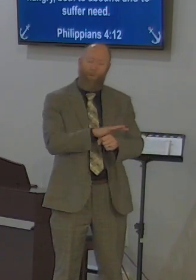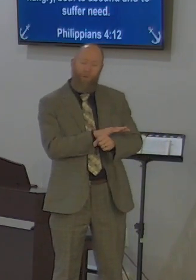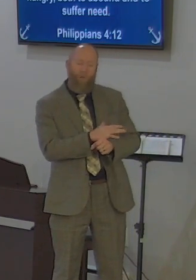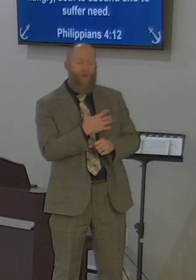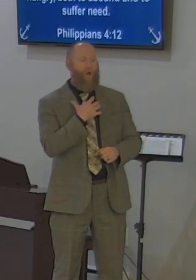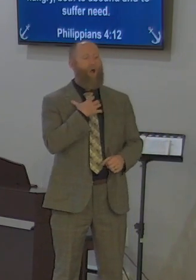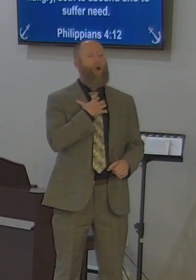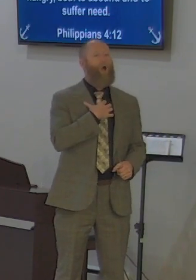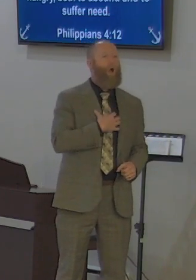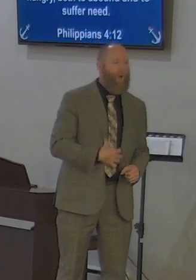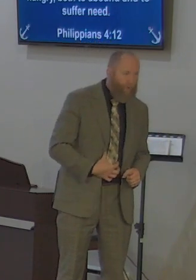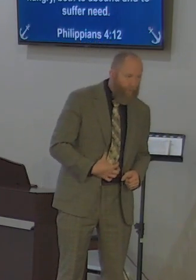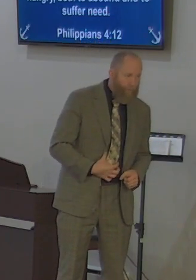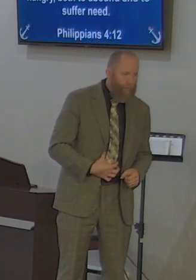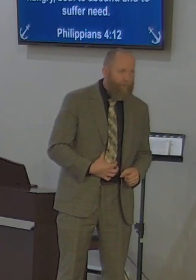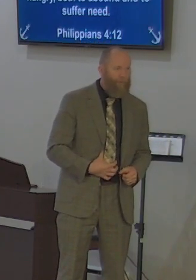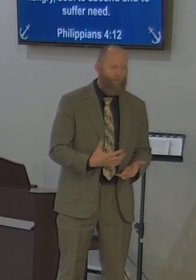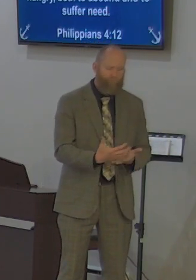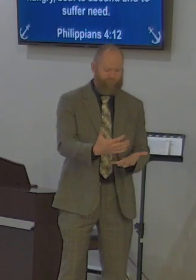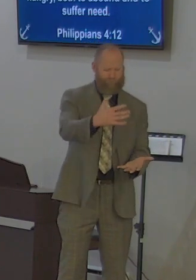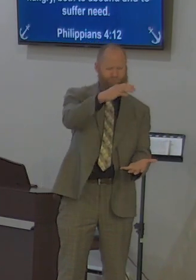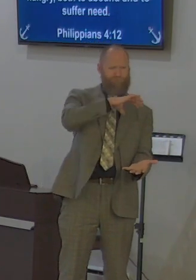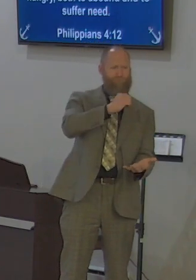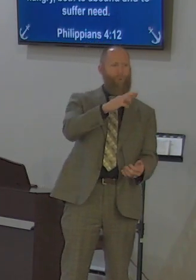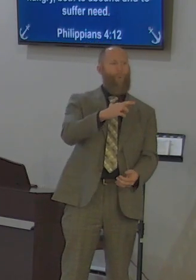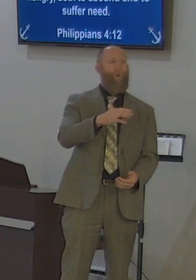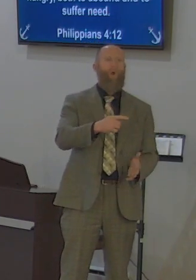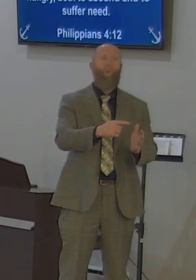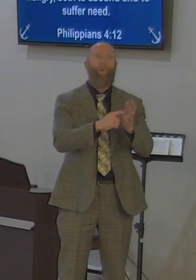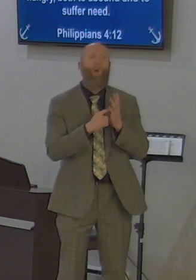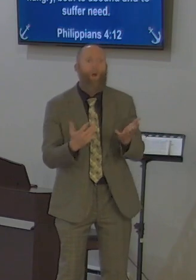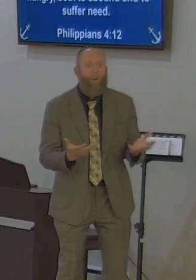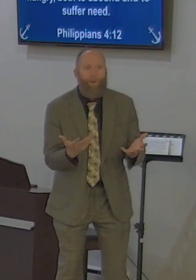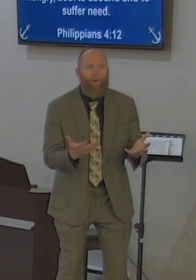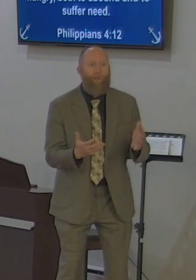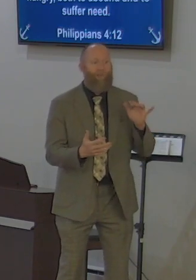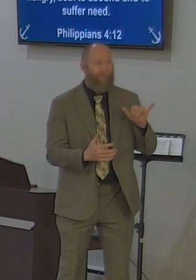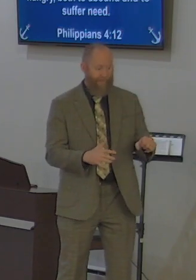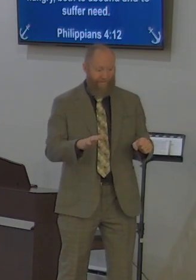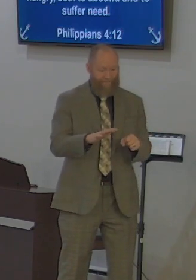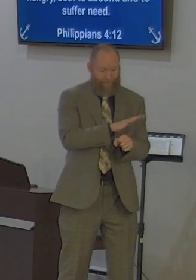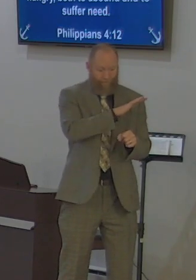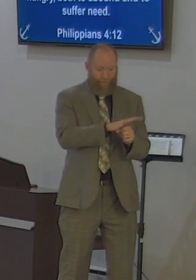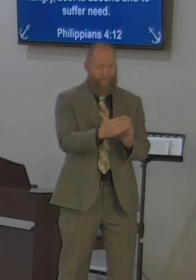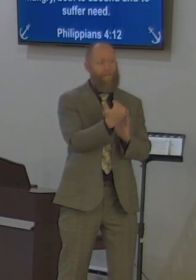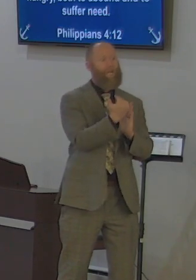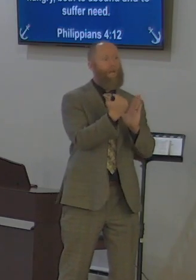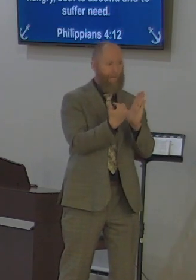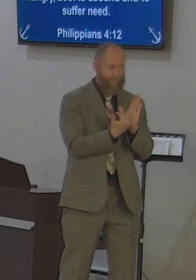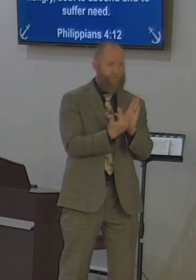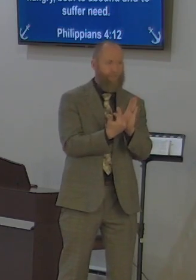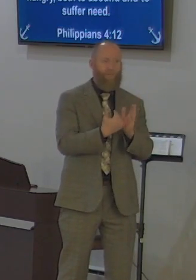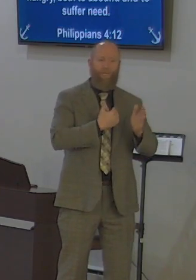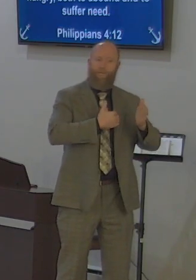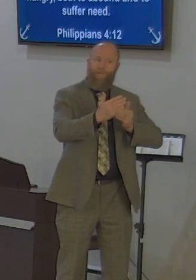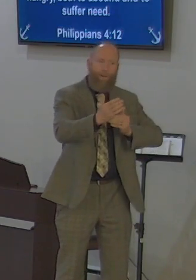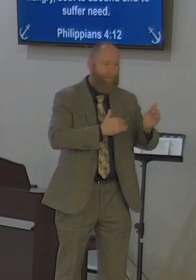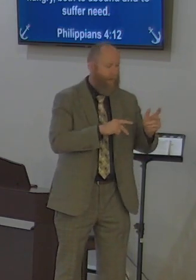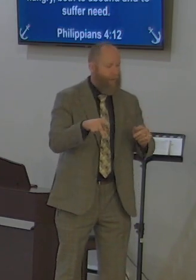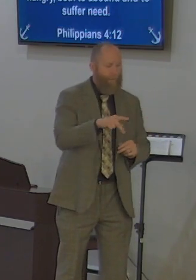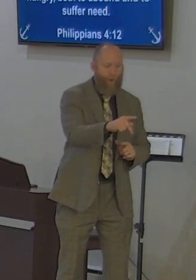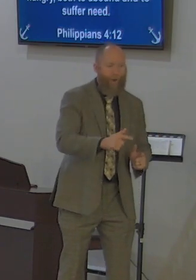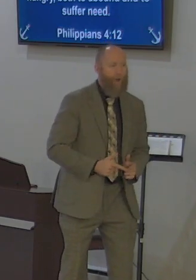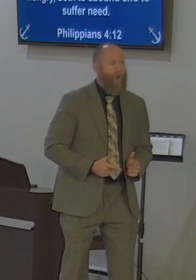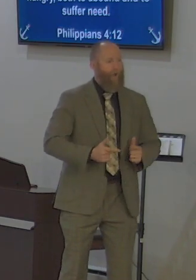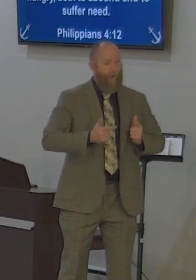abound and to suffer need. This is a pretty complete lesson that he learned, where he could go into anything, he said, and he's learned this. He's just